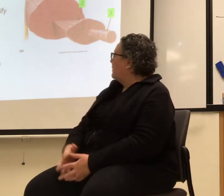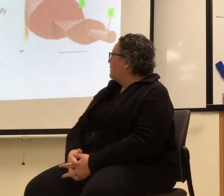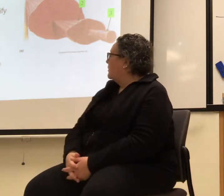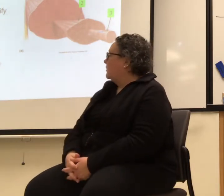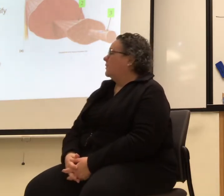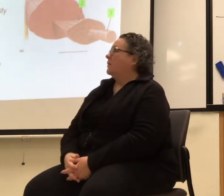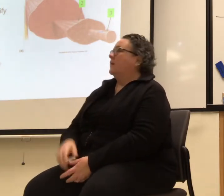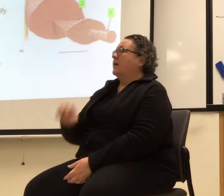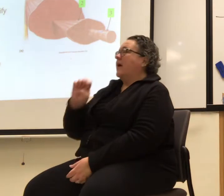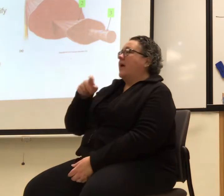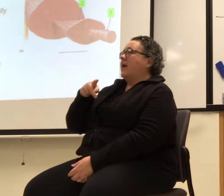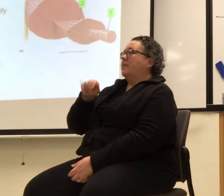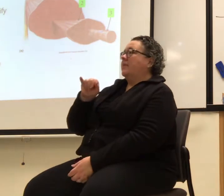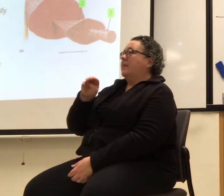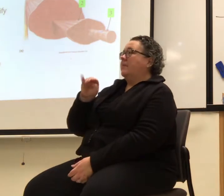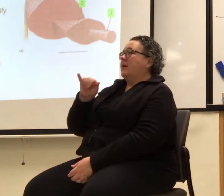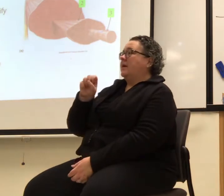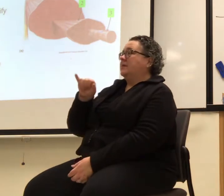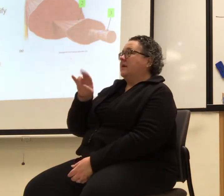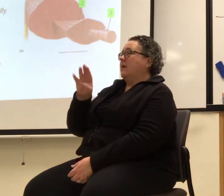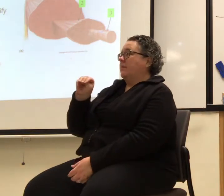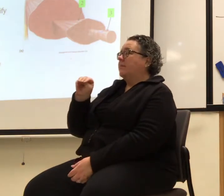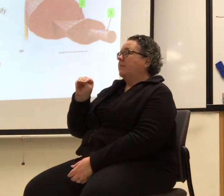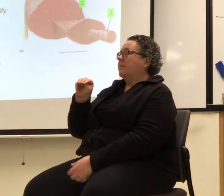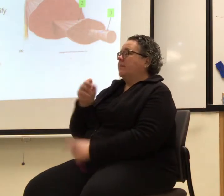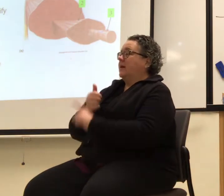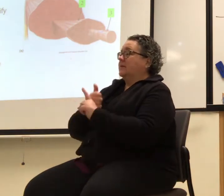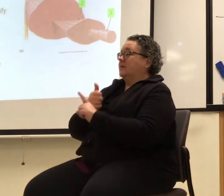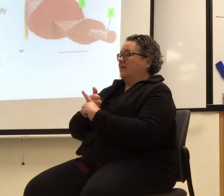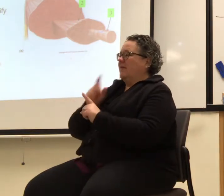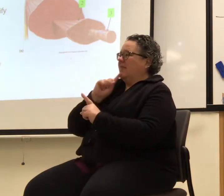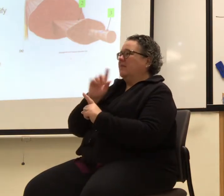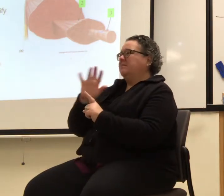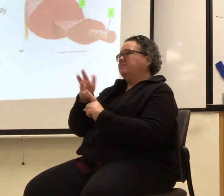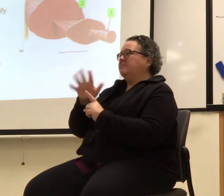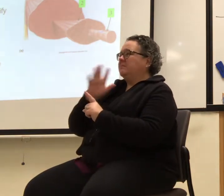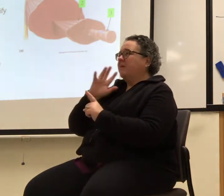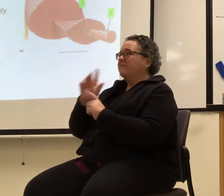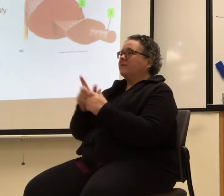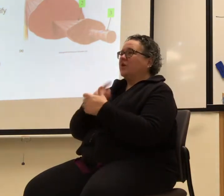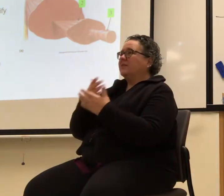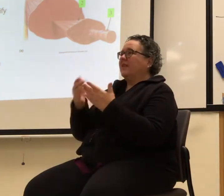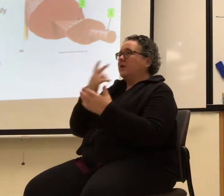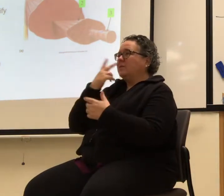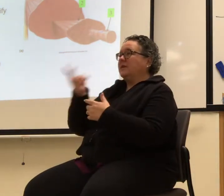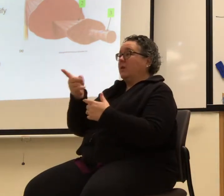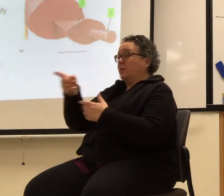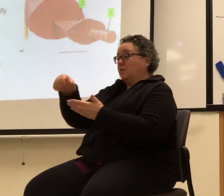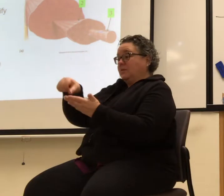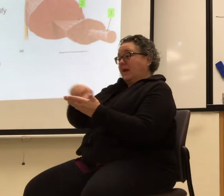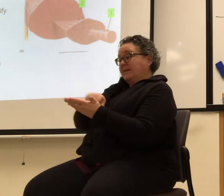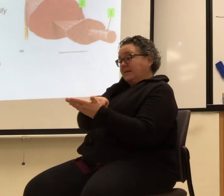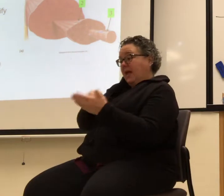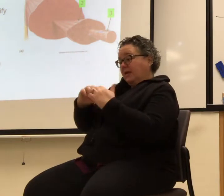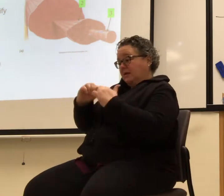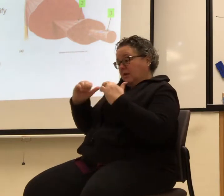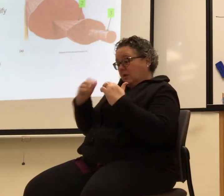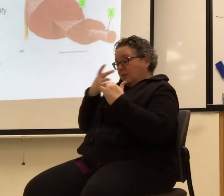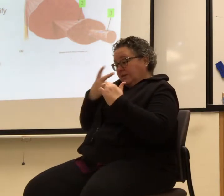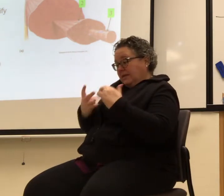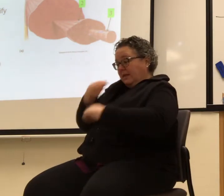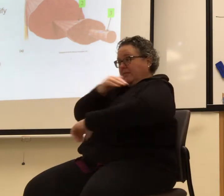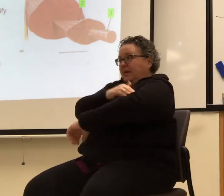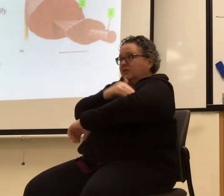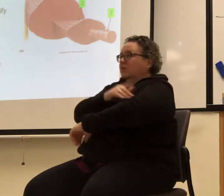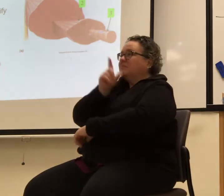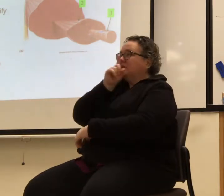The epimysium is pretty much the first thing you see when you dissect. So when you see the muscle, you don't